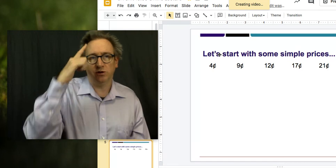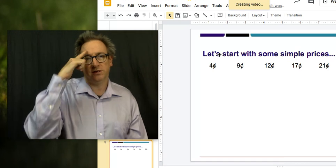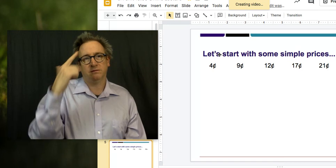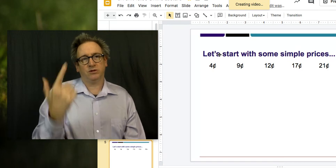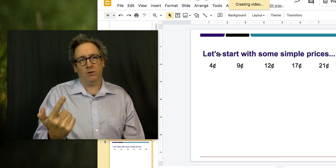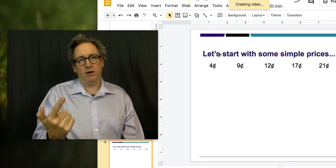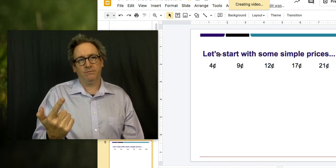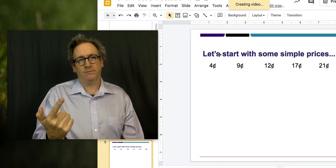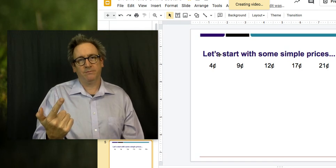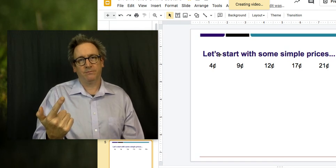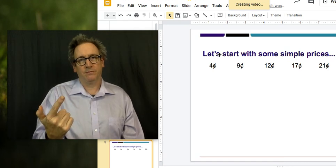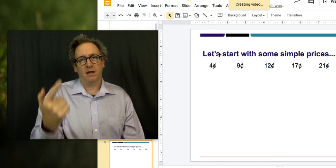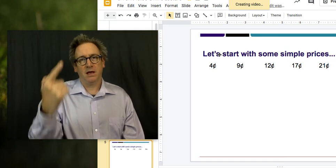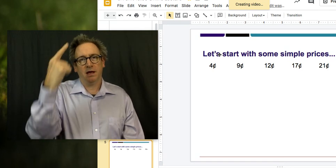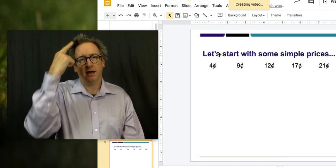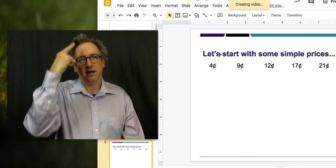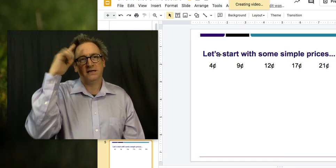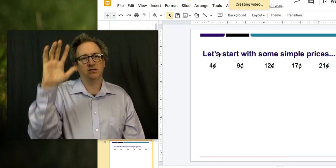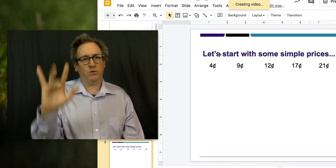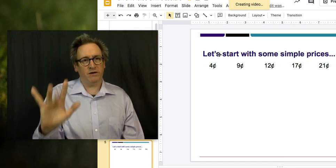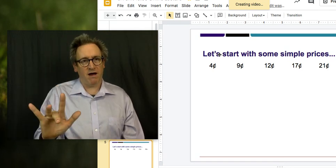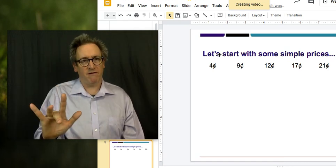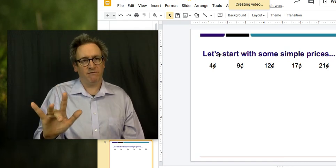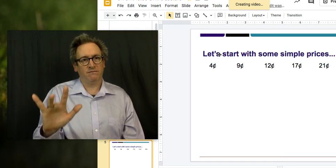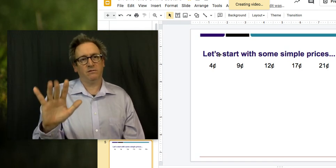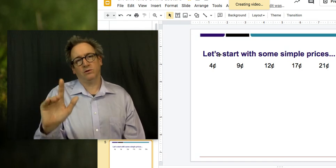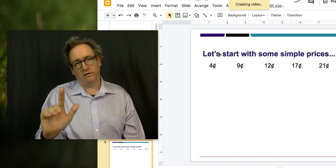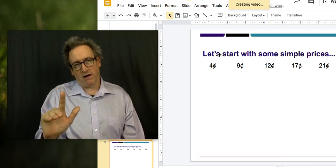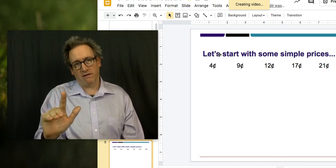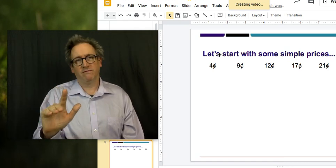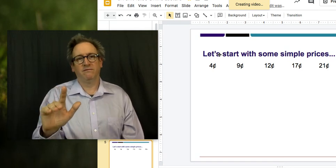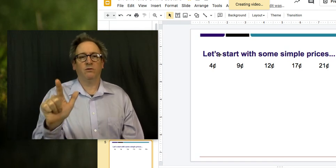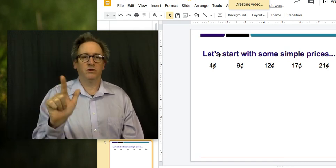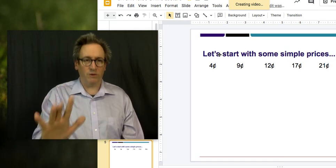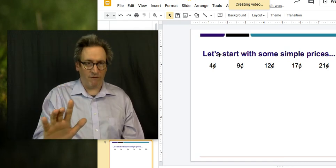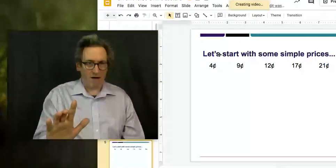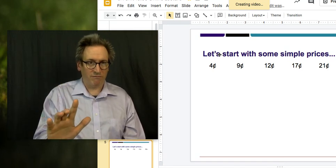So 21 cents, 25.